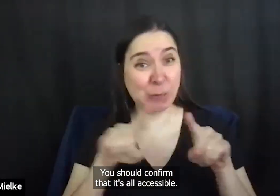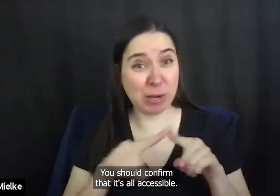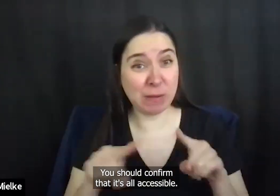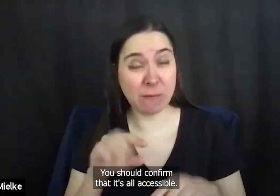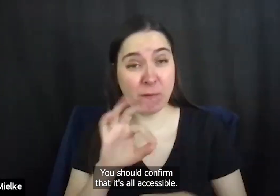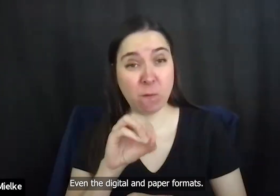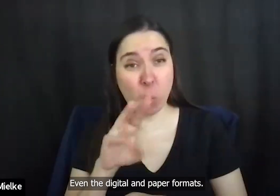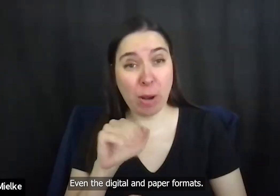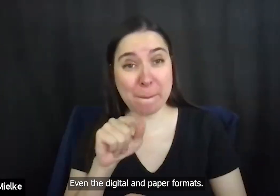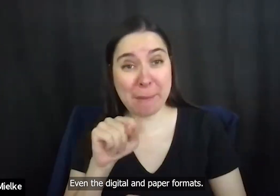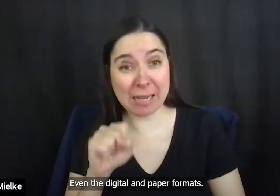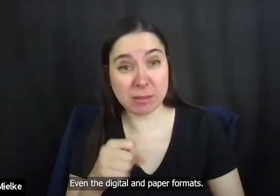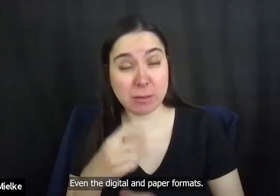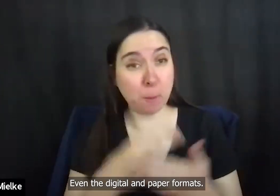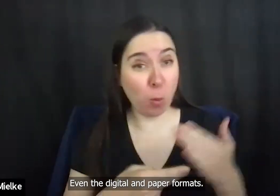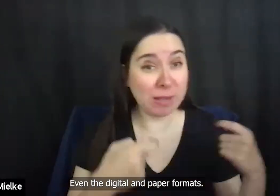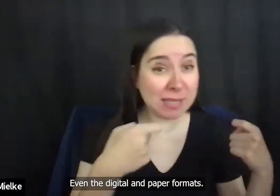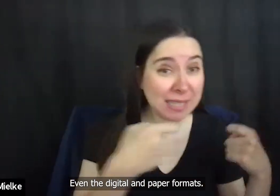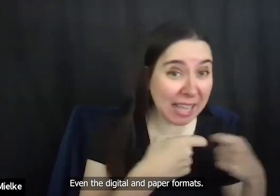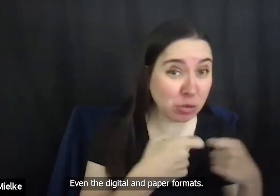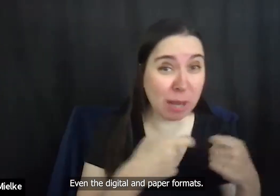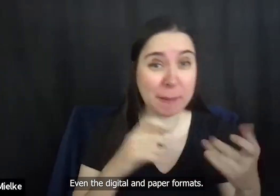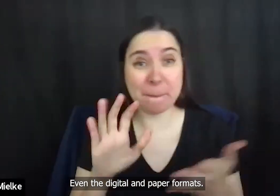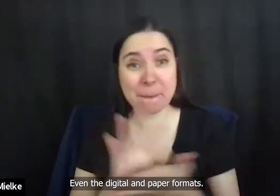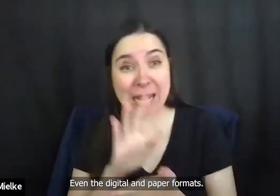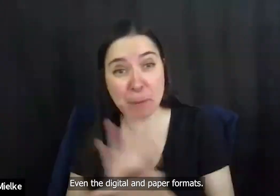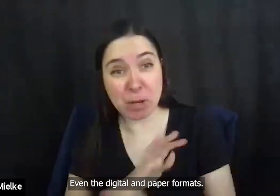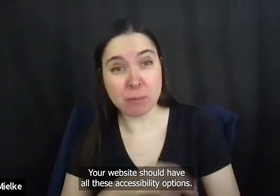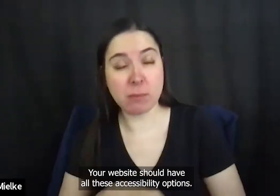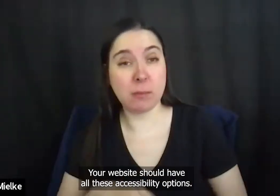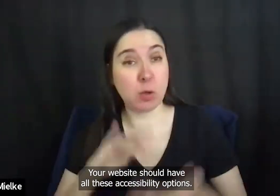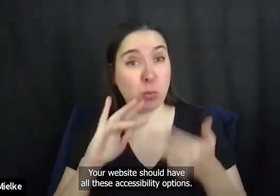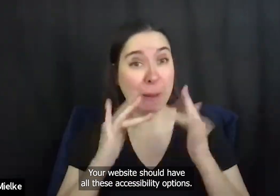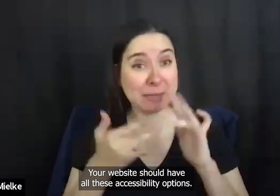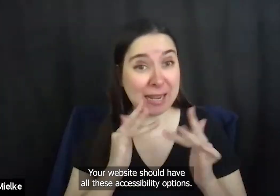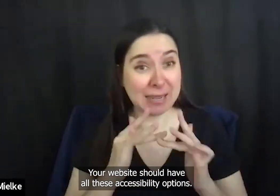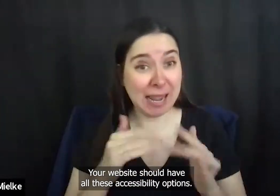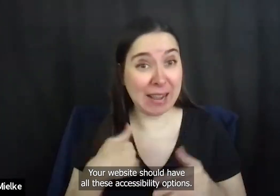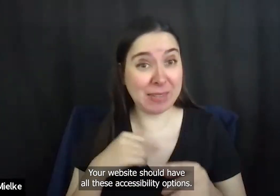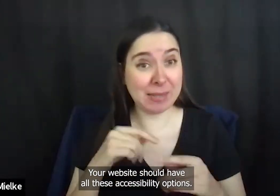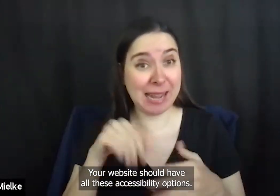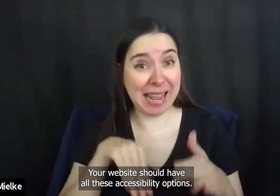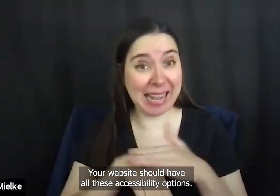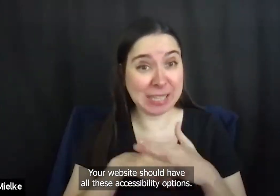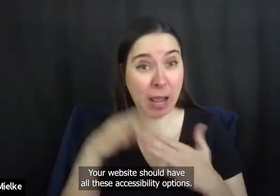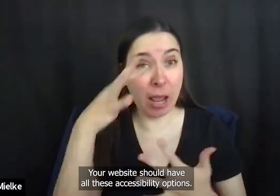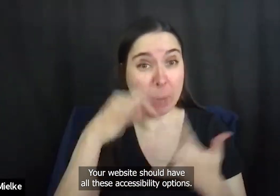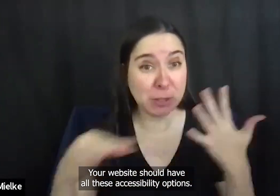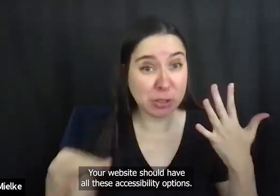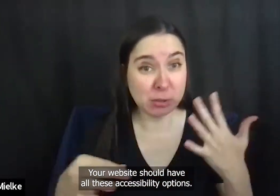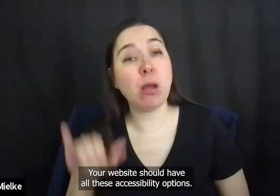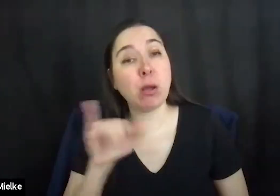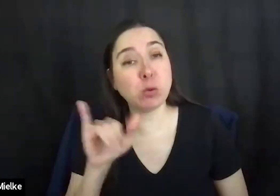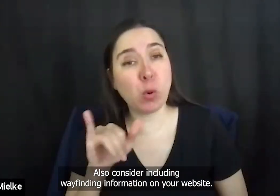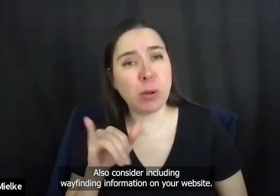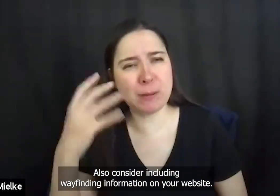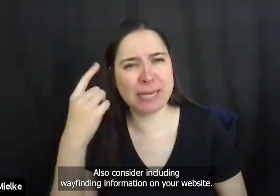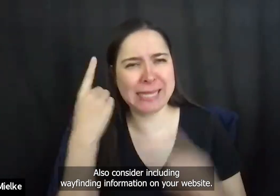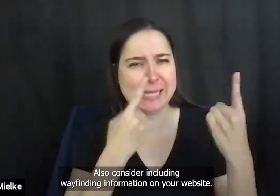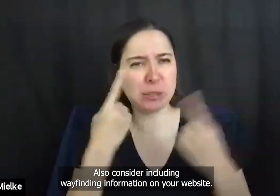accessible, even the digital and paper formats. Your website should have all these accessibility options. Also,